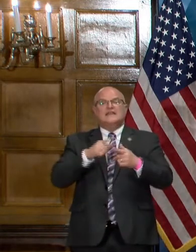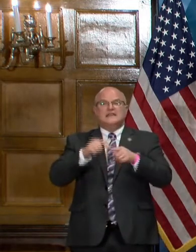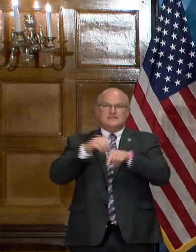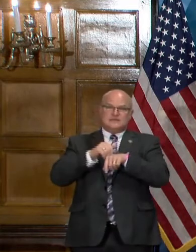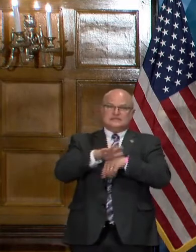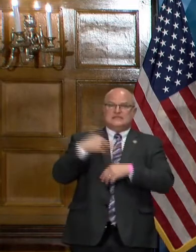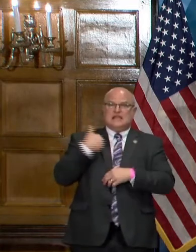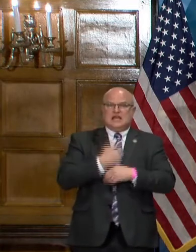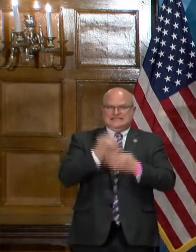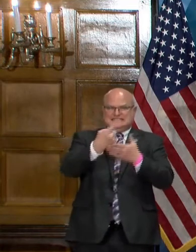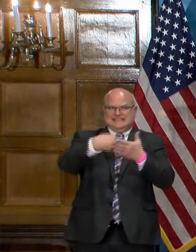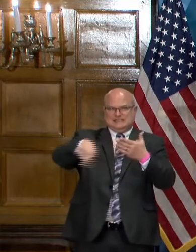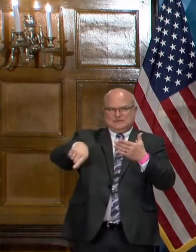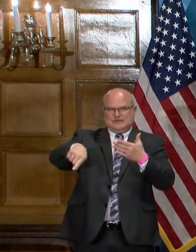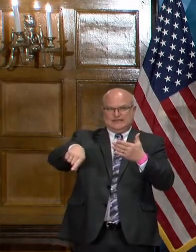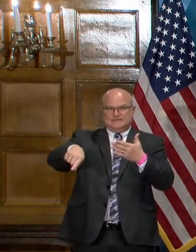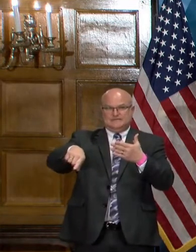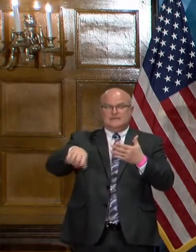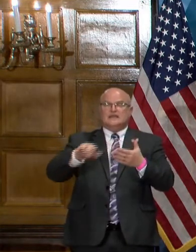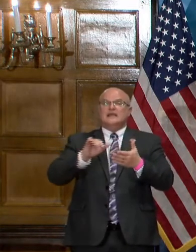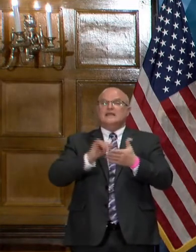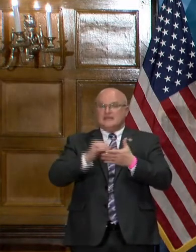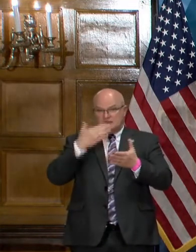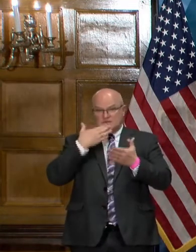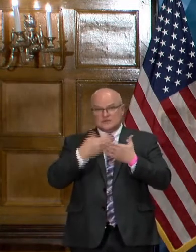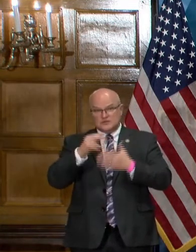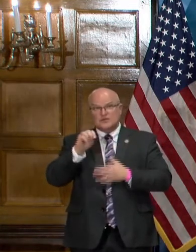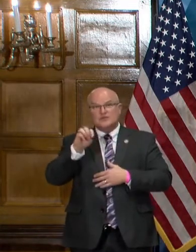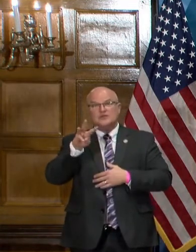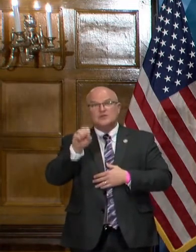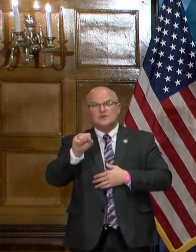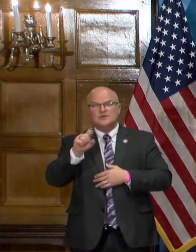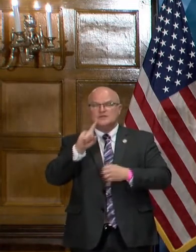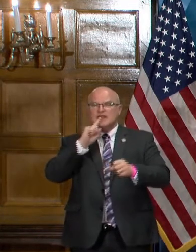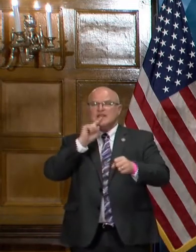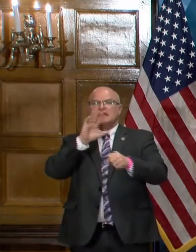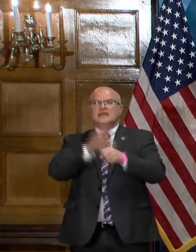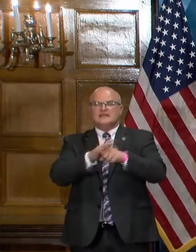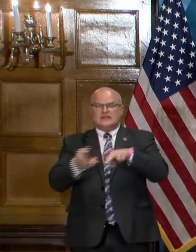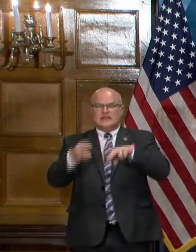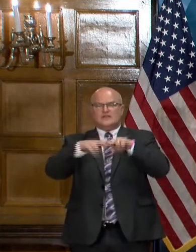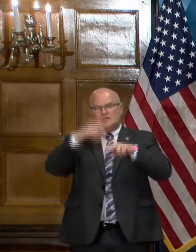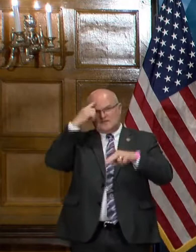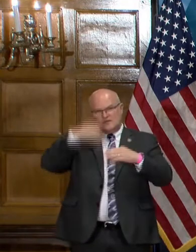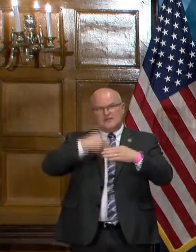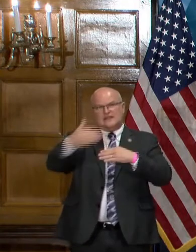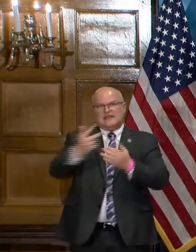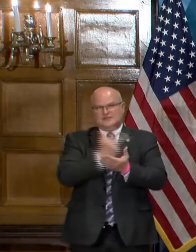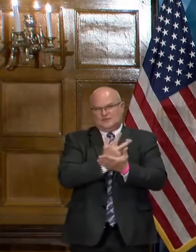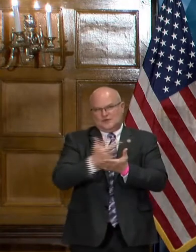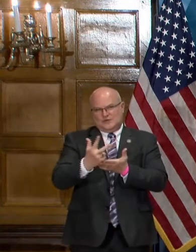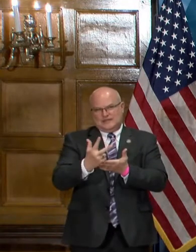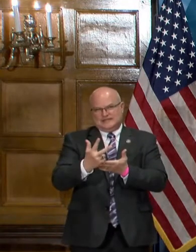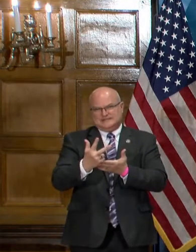sent to us next week. But that is good news, and that's guaranteed increase for over the next 3